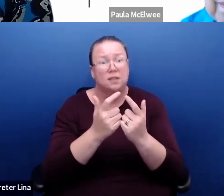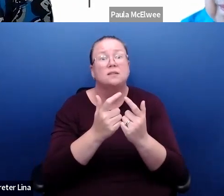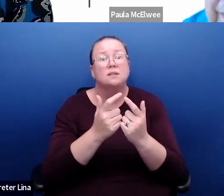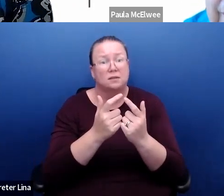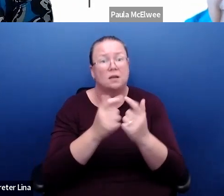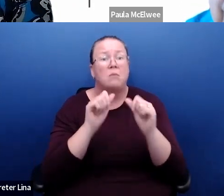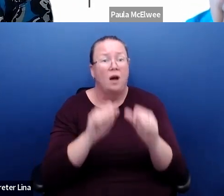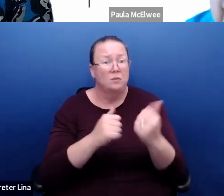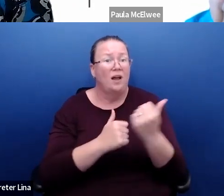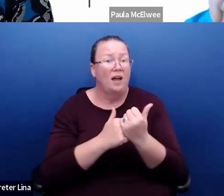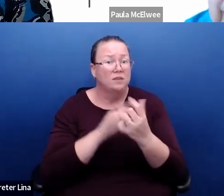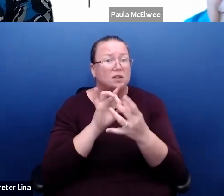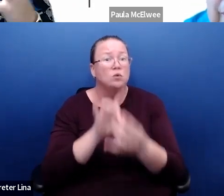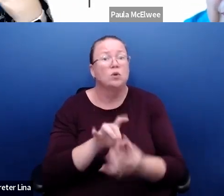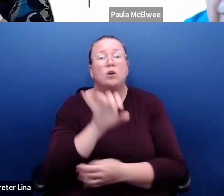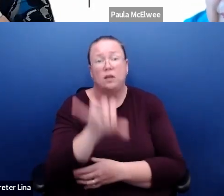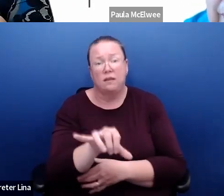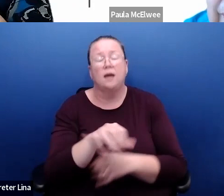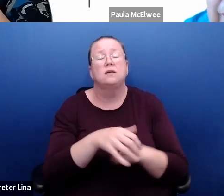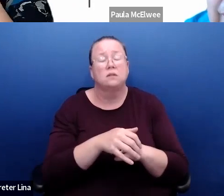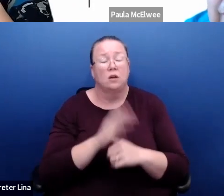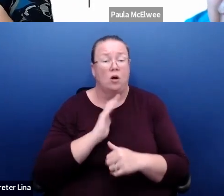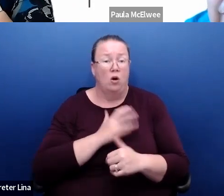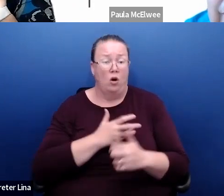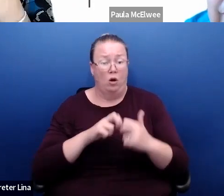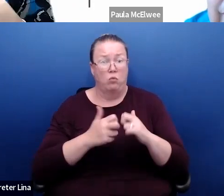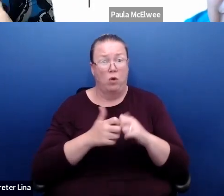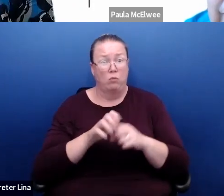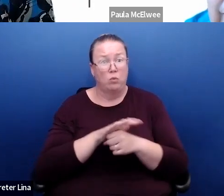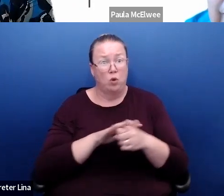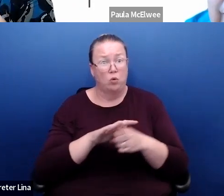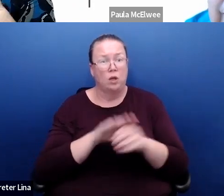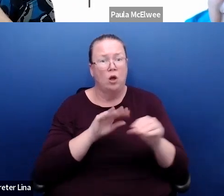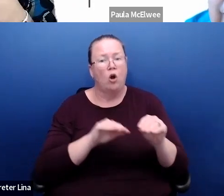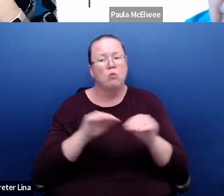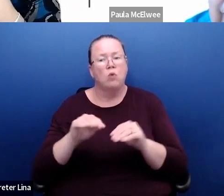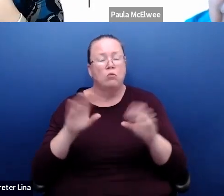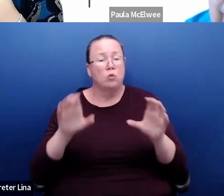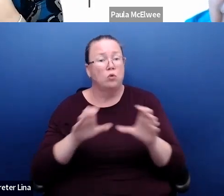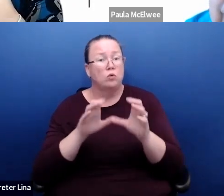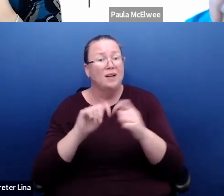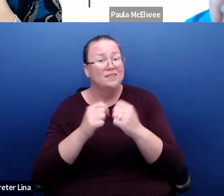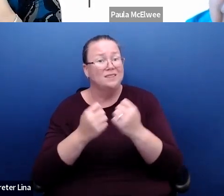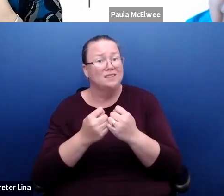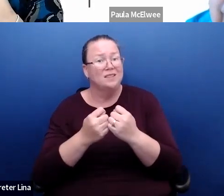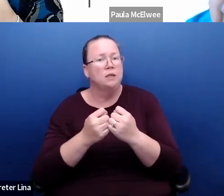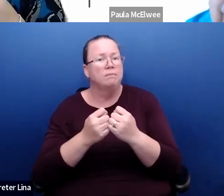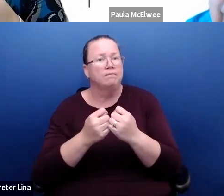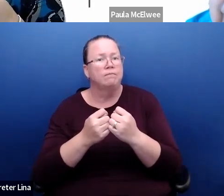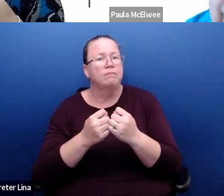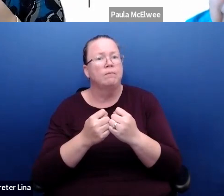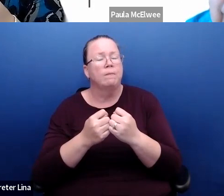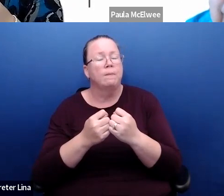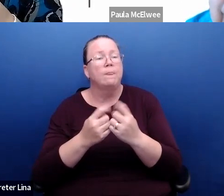potential advocacy around that. Our problem locally is our mobile crisis team is answered by one